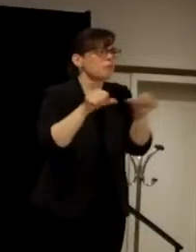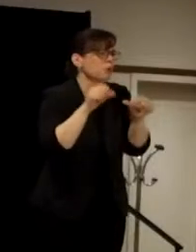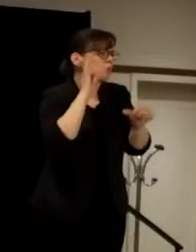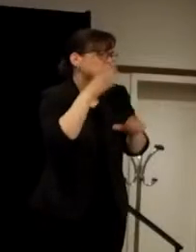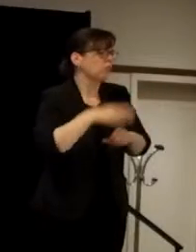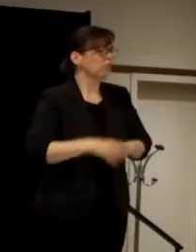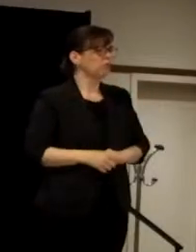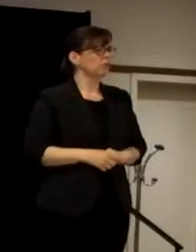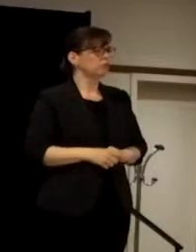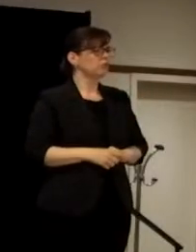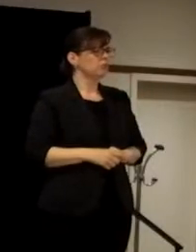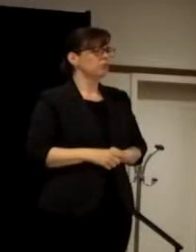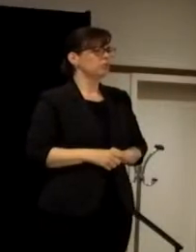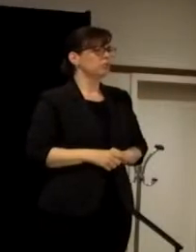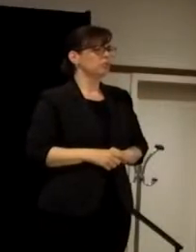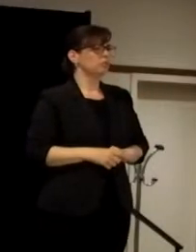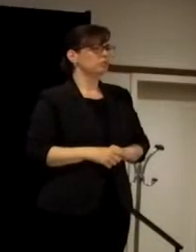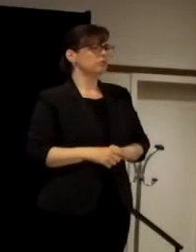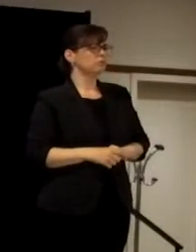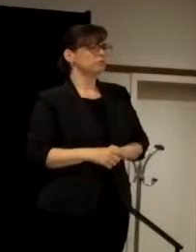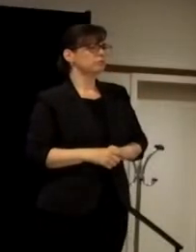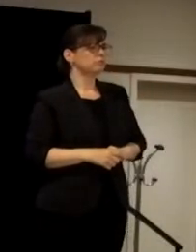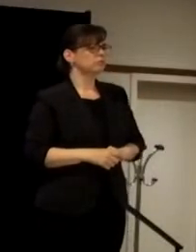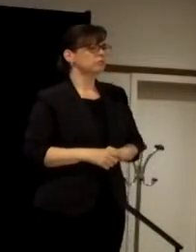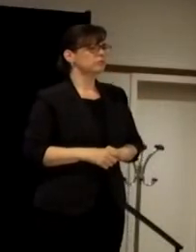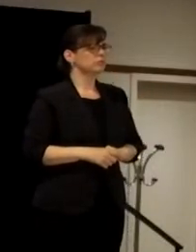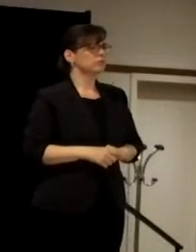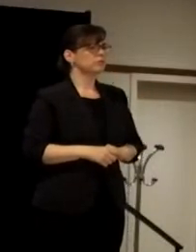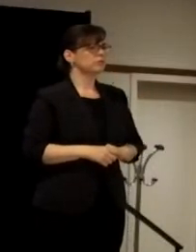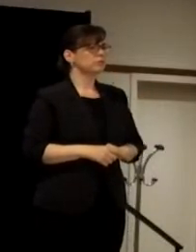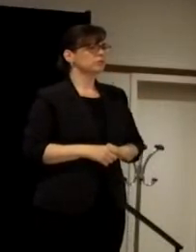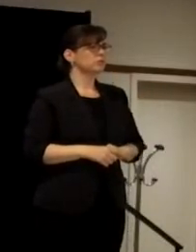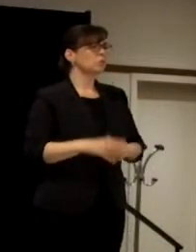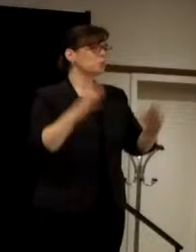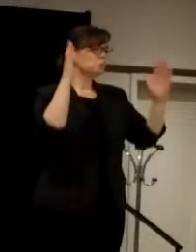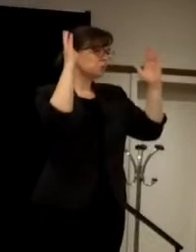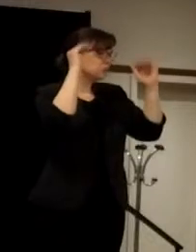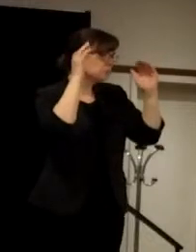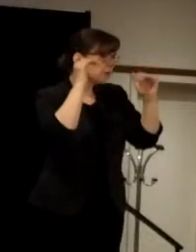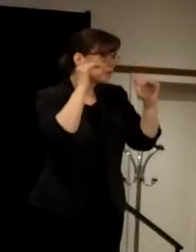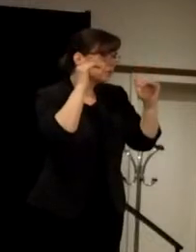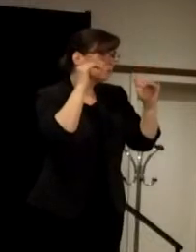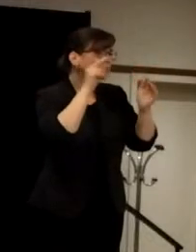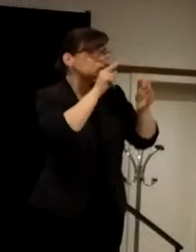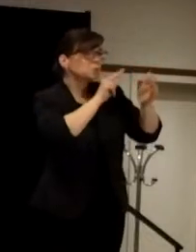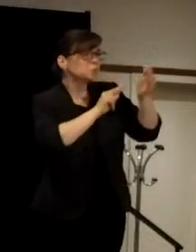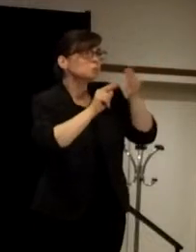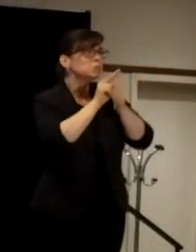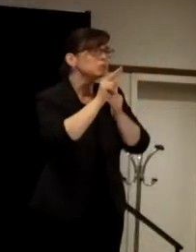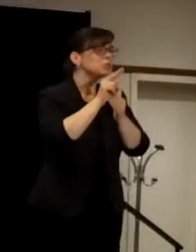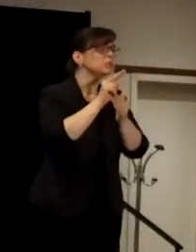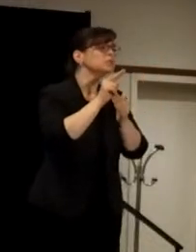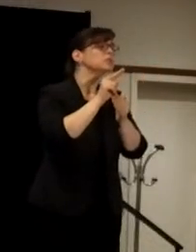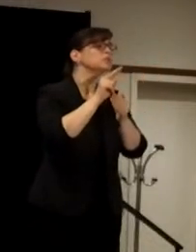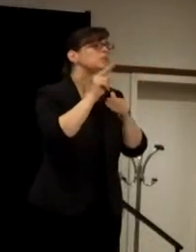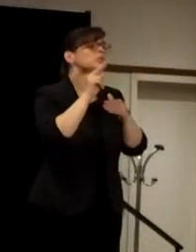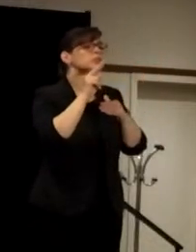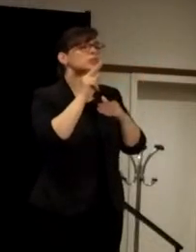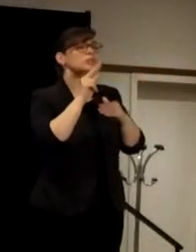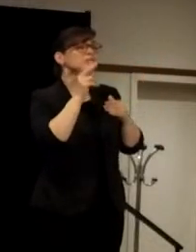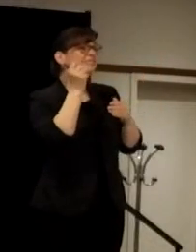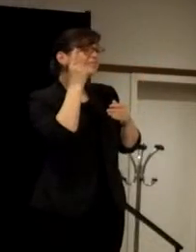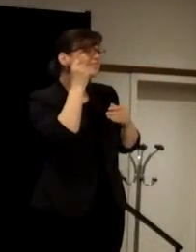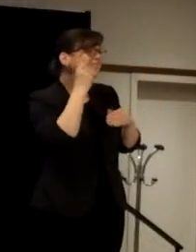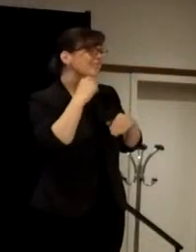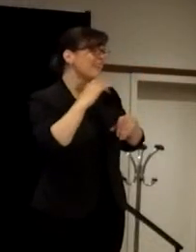just don't have as many kids as the large ones. So we expect the next 2 weeks we'll be flying all over to